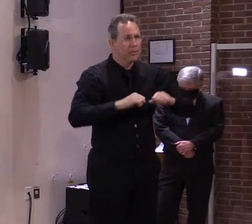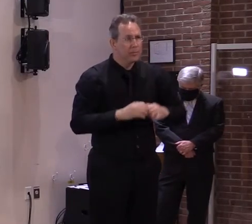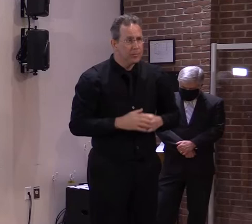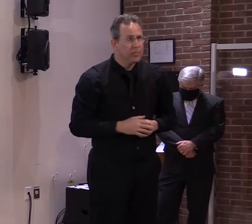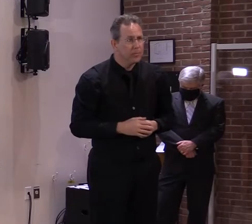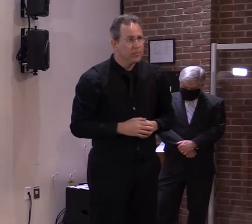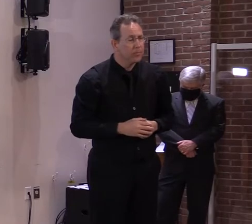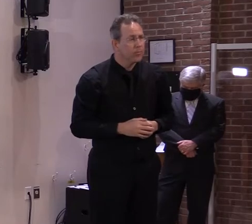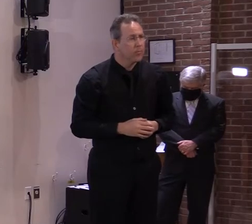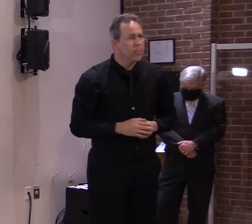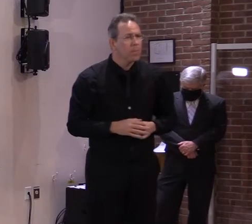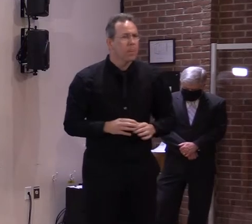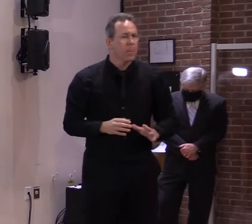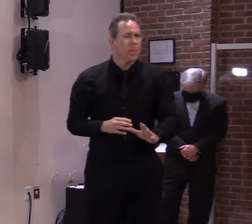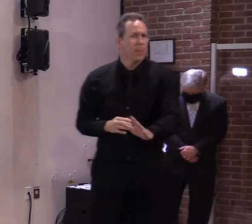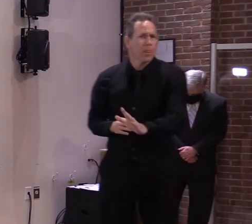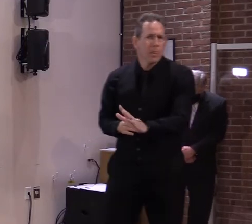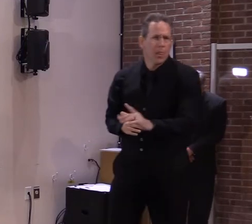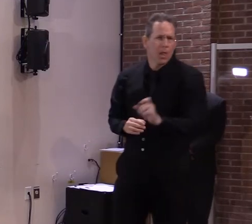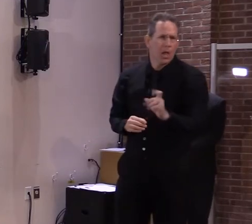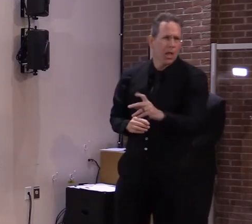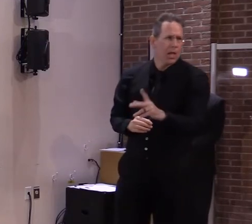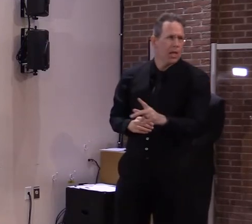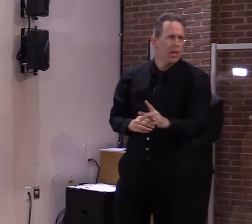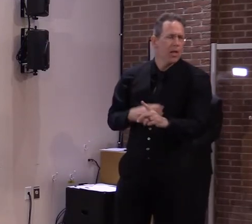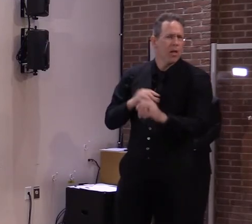Okay, so just to clarify, Lindsay. Yeah.